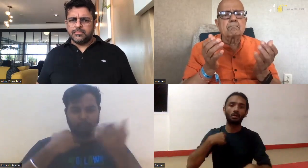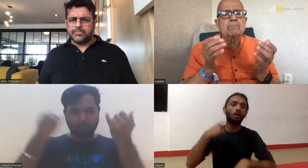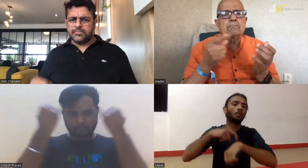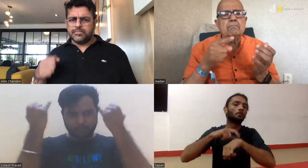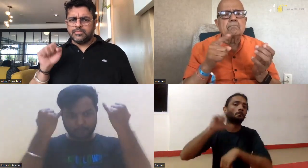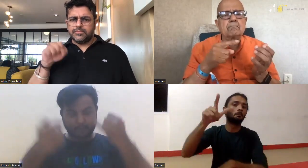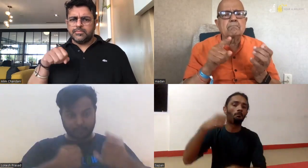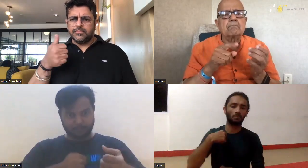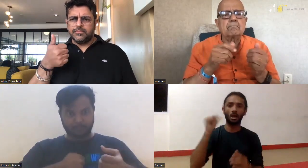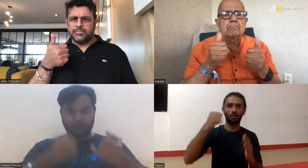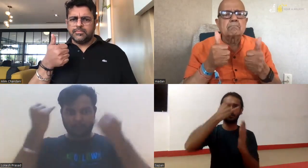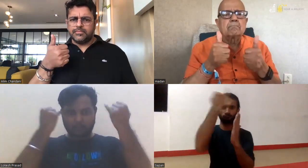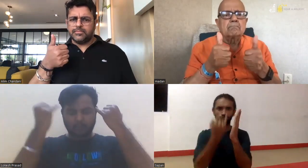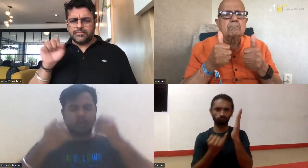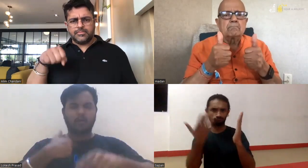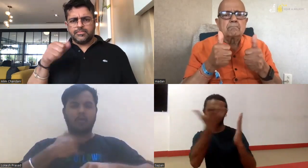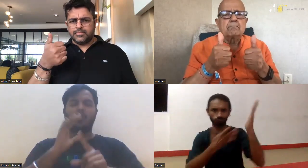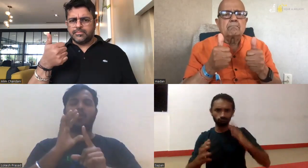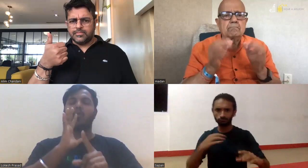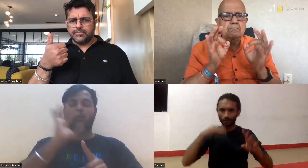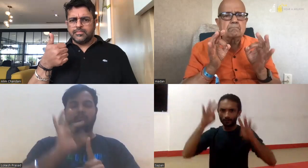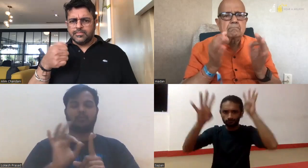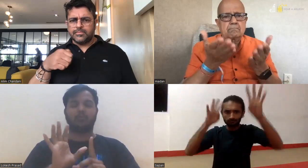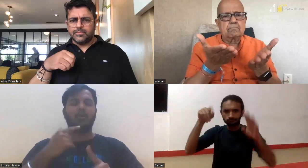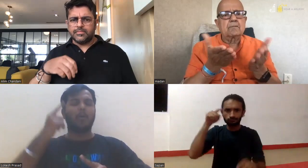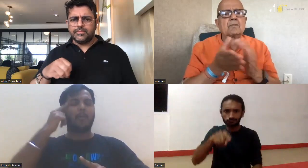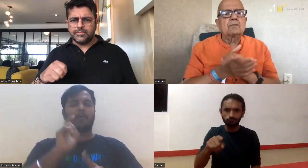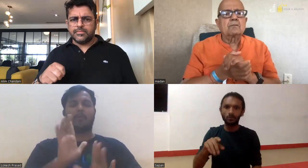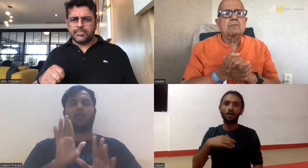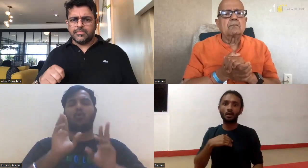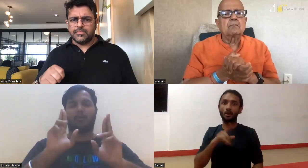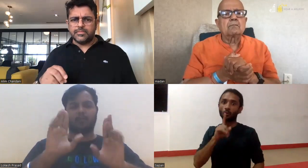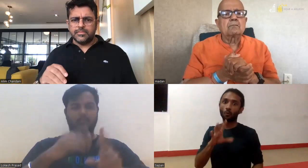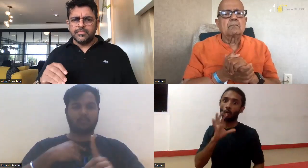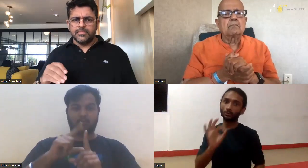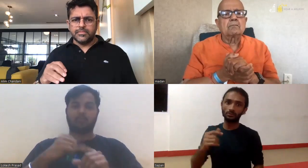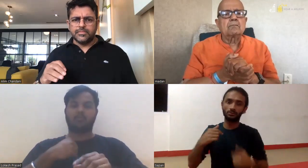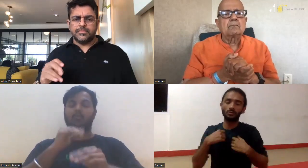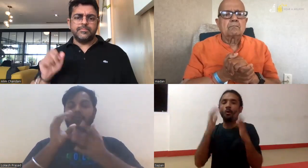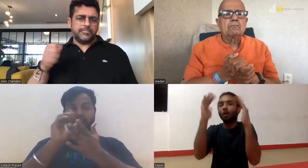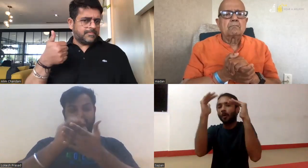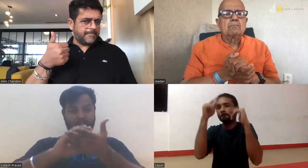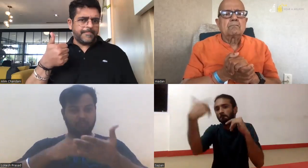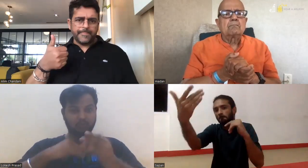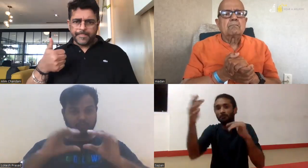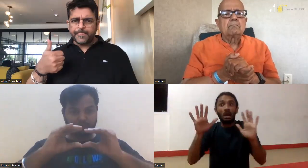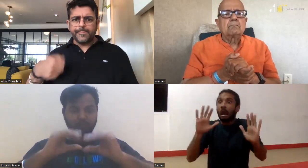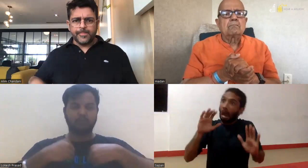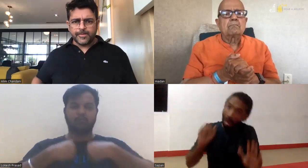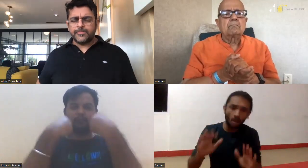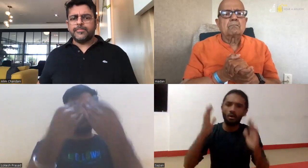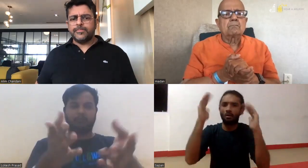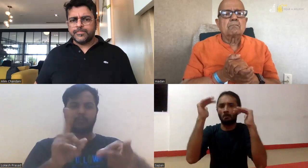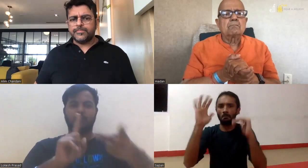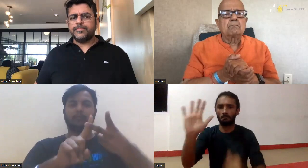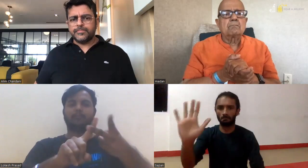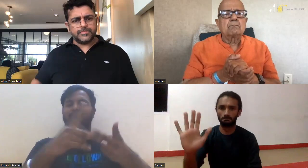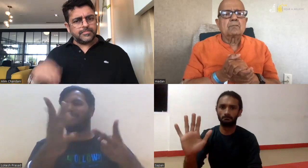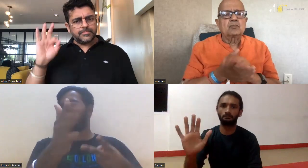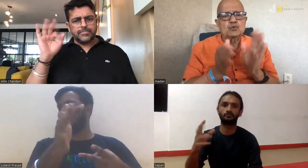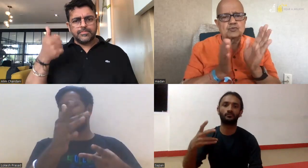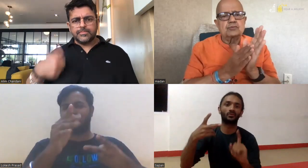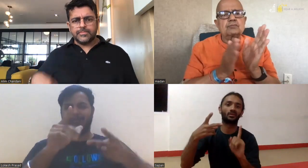work. See, you're able to see advocacy work, but inside the schools, the situation is very different. Inside